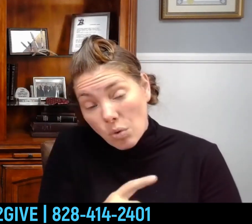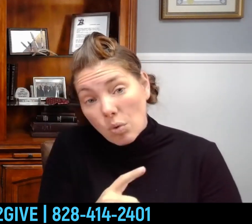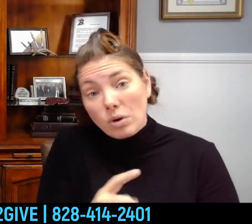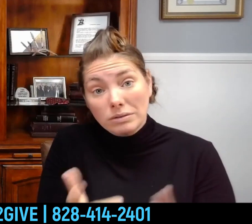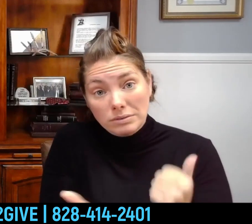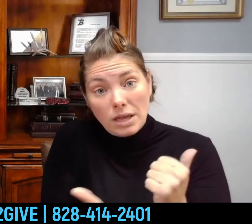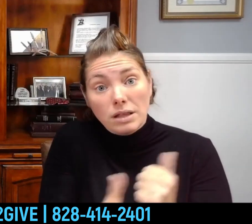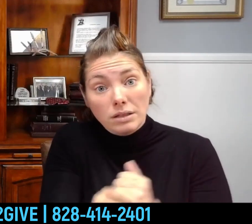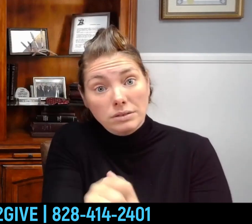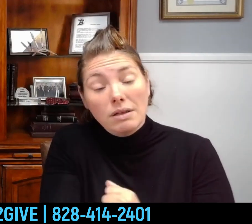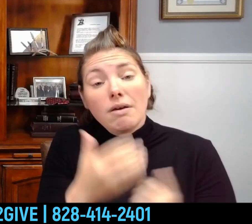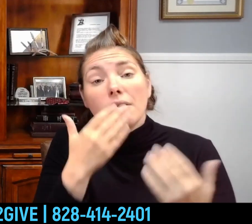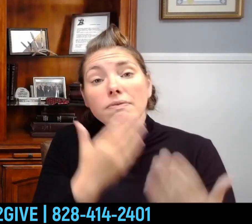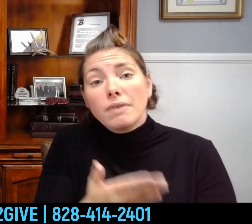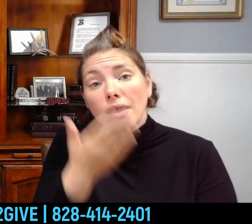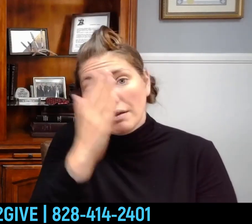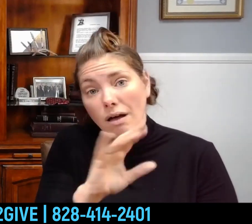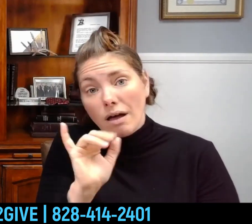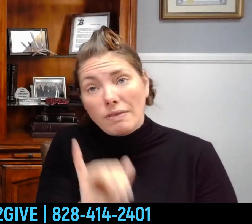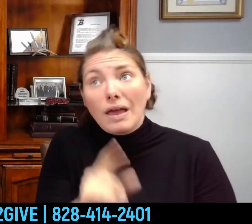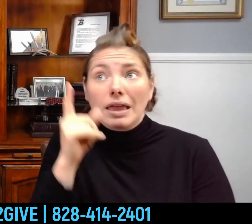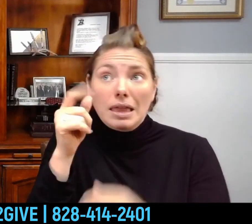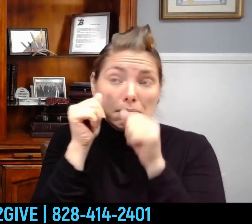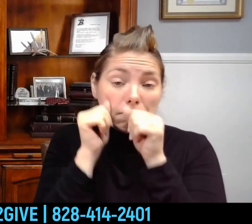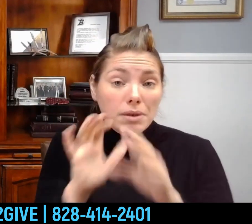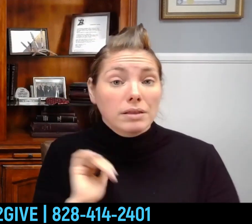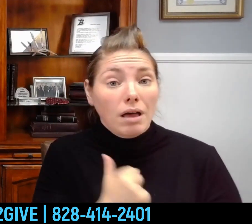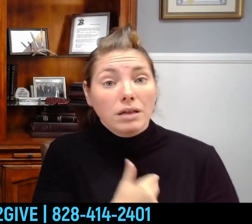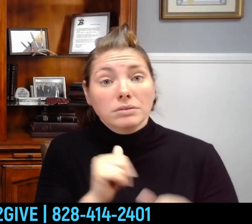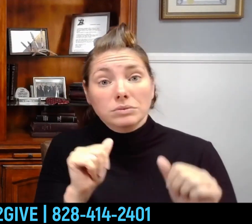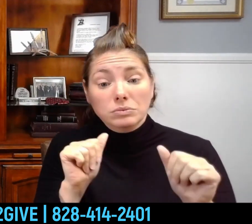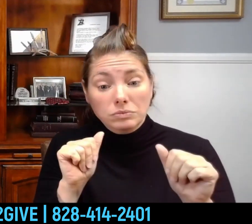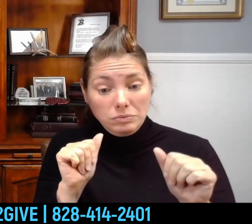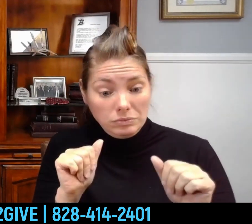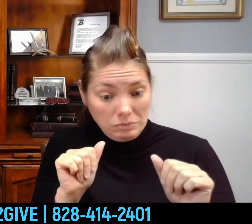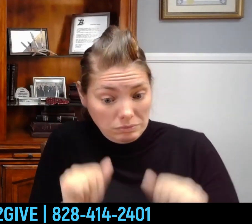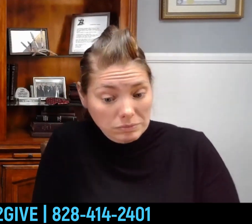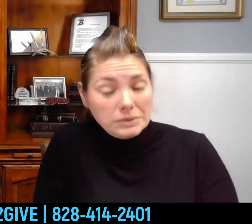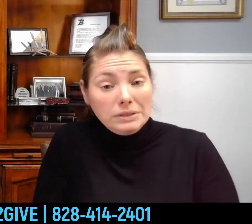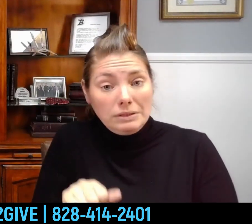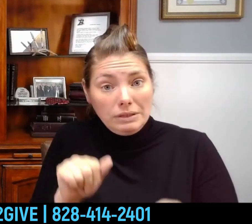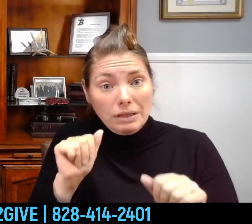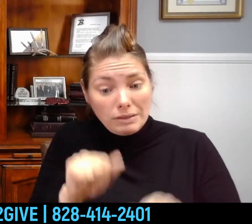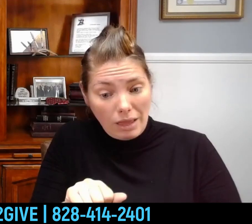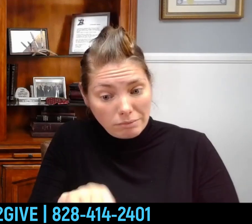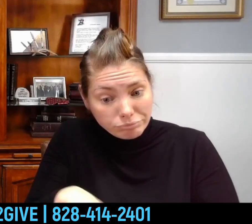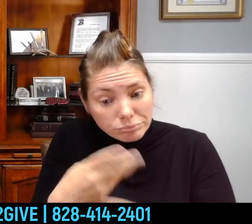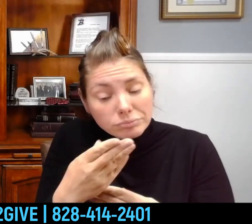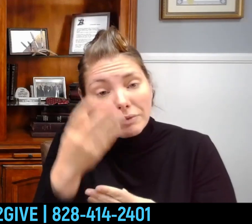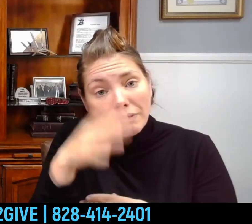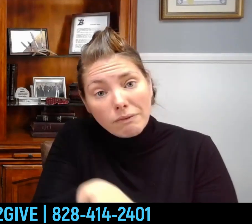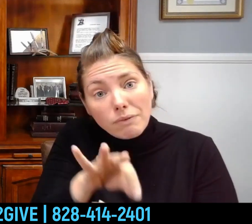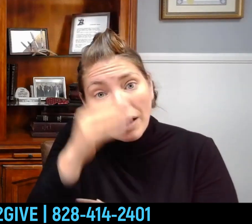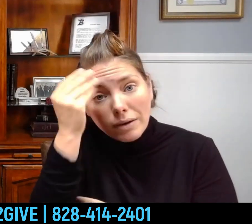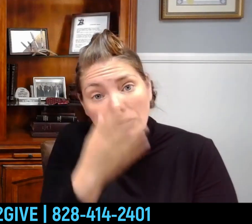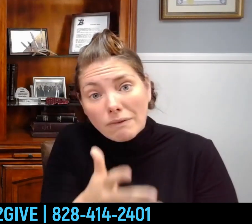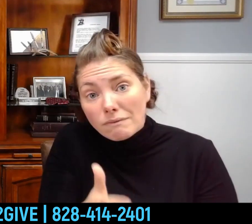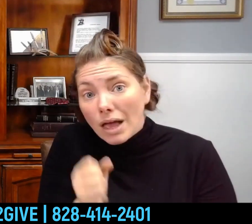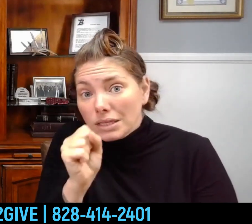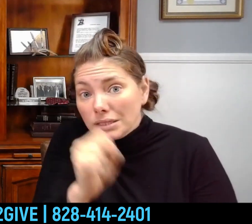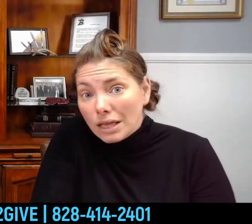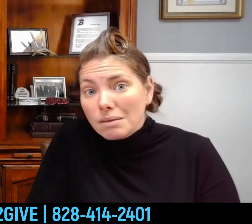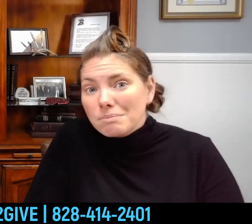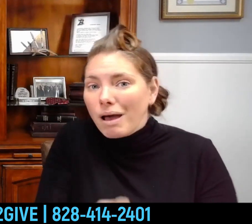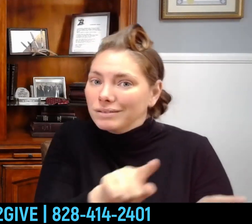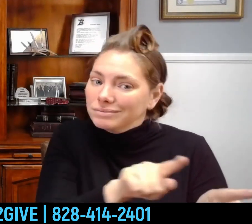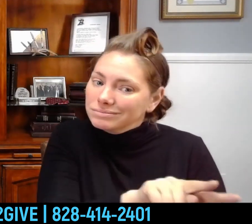the technology. Thank God that He has blessed us with the ability to be able to find information that fast. But at